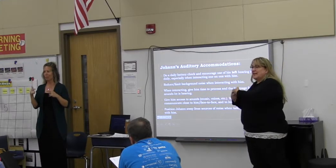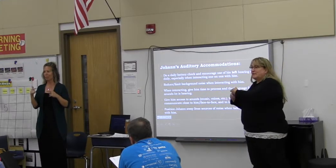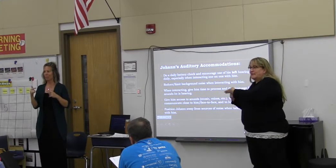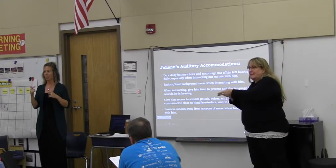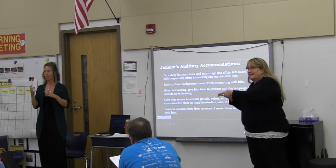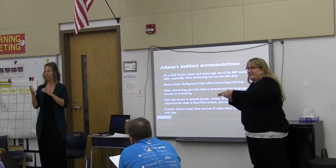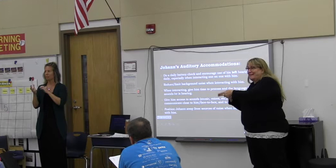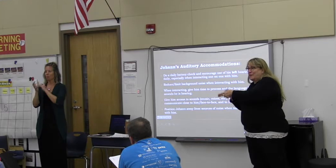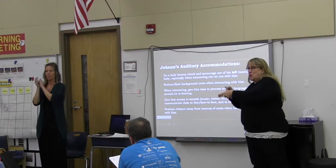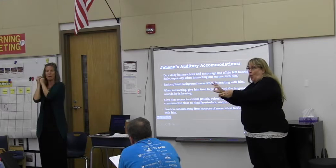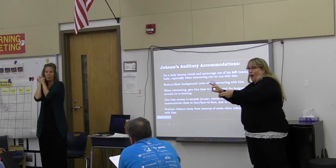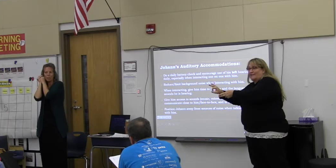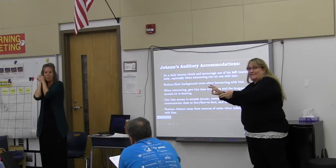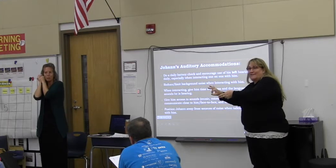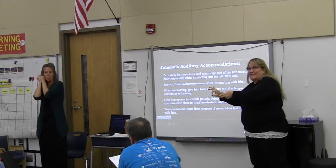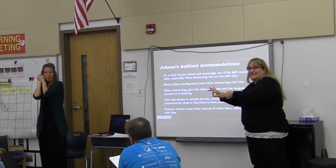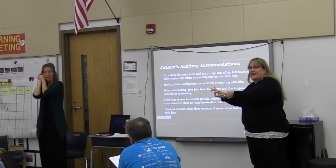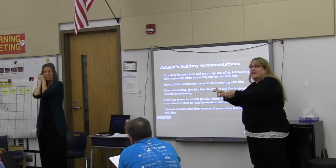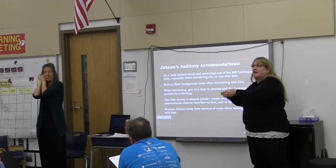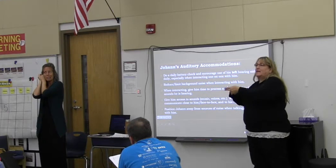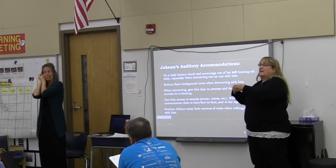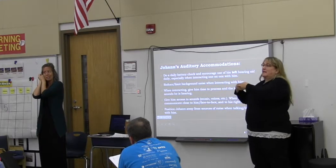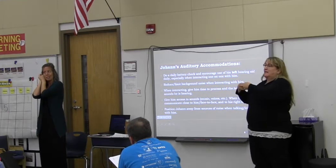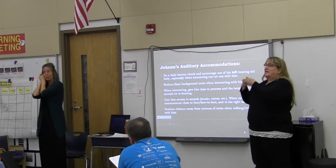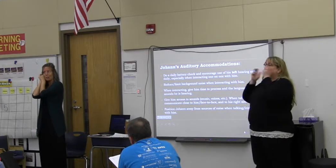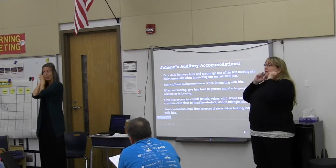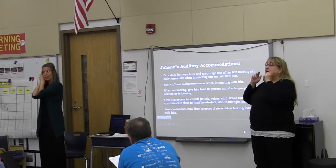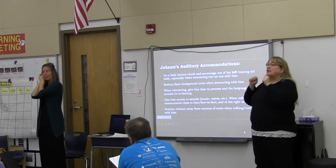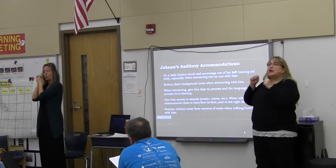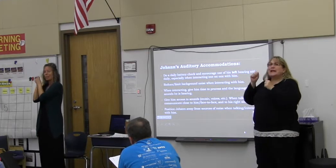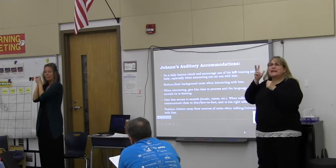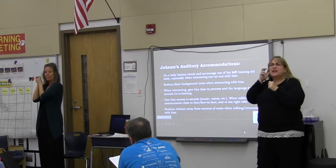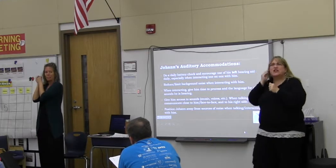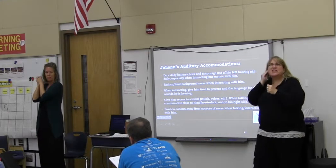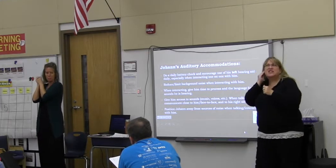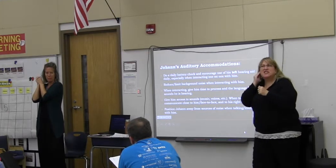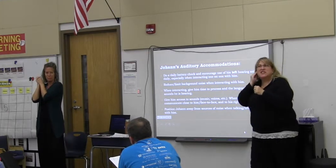3 and 5 seconds, and if you can cup your hand around it and listen to see if you hear that